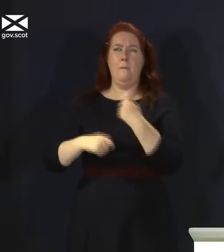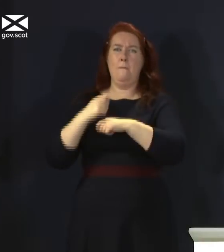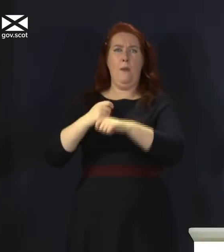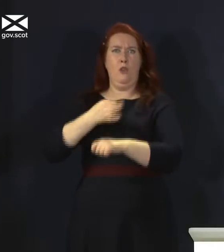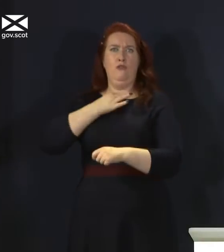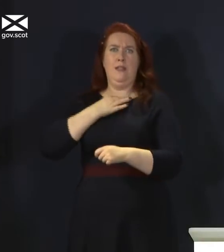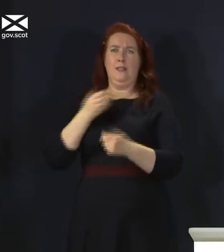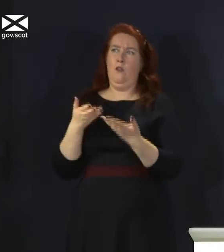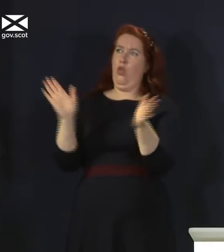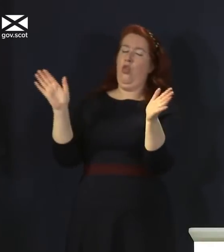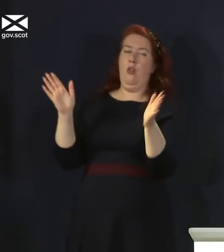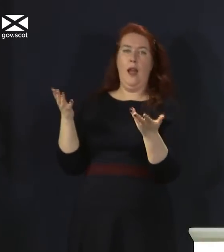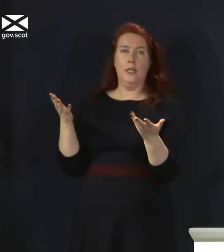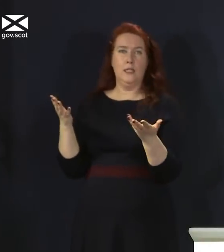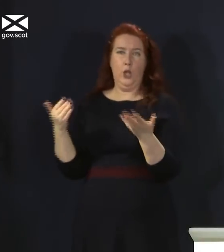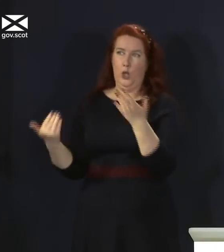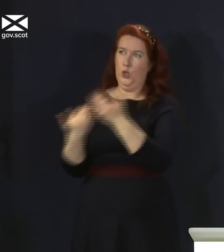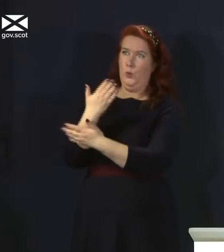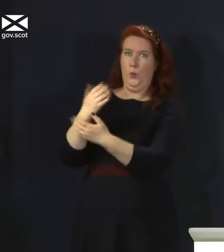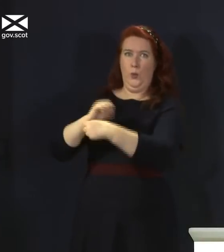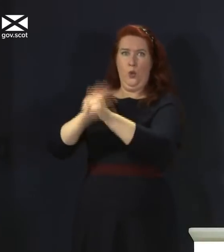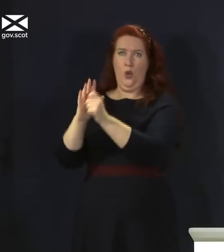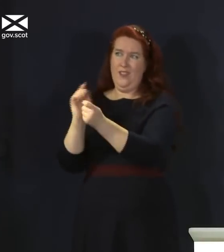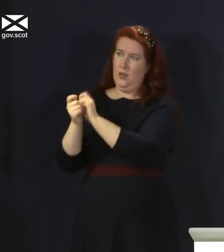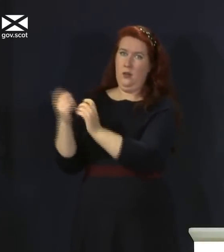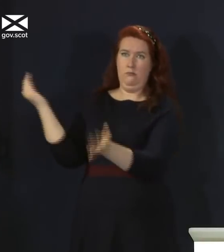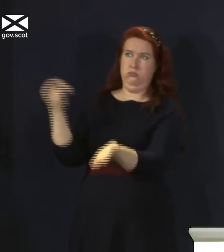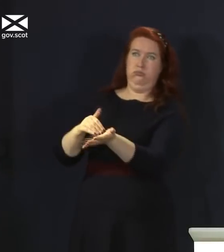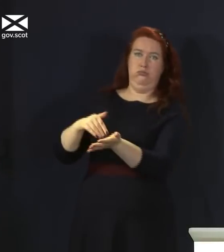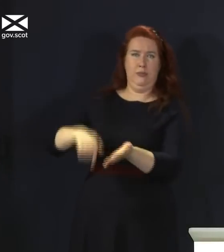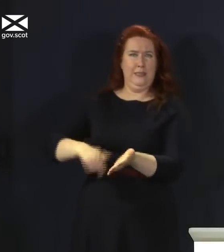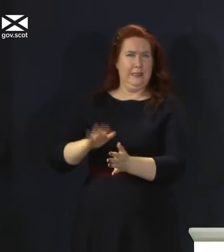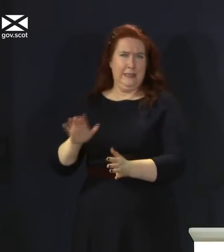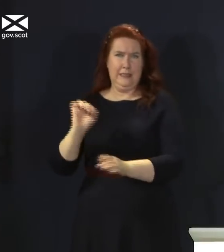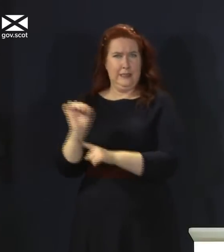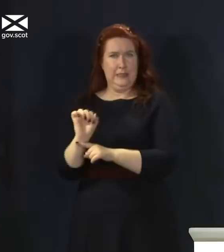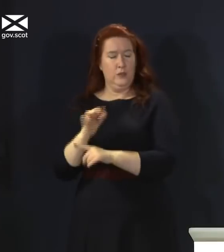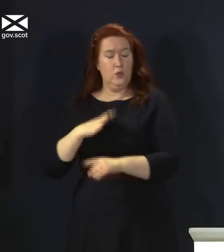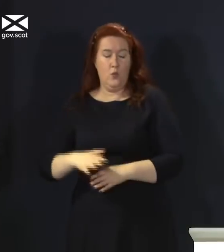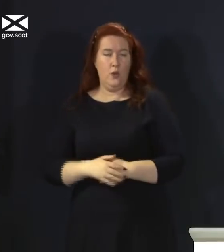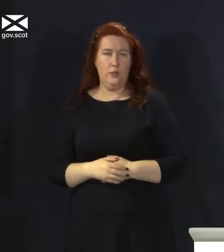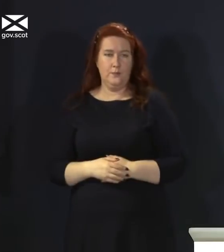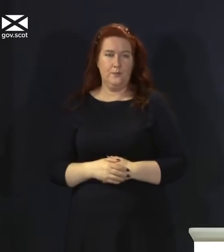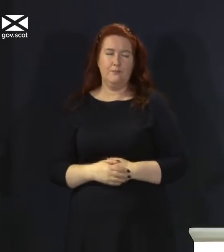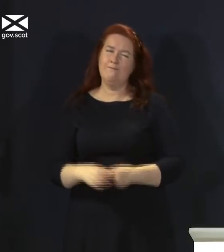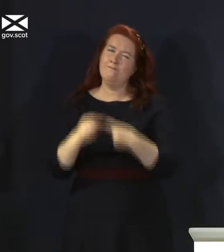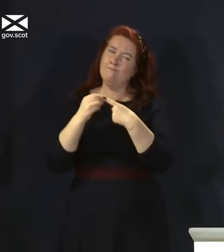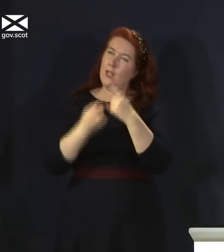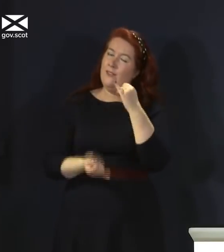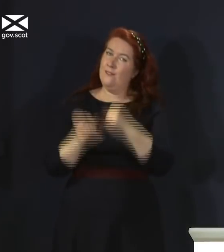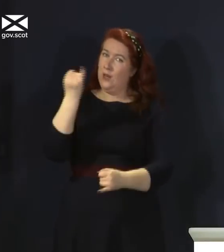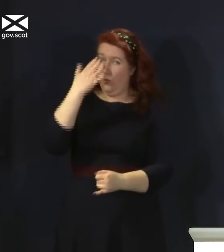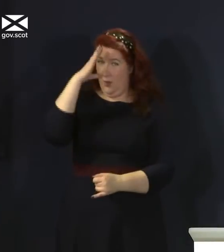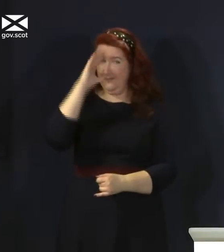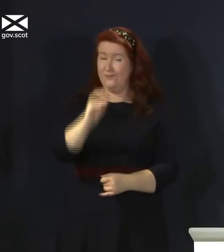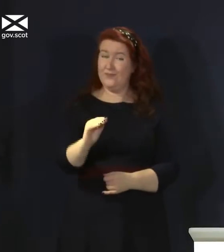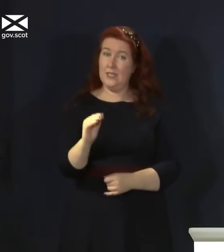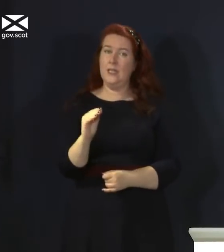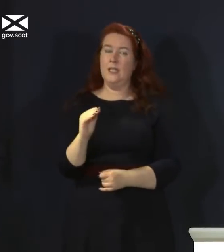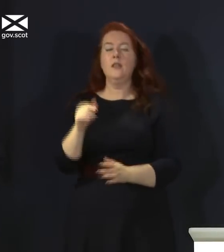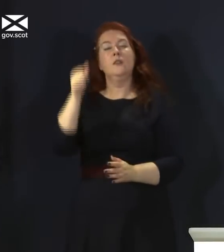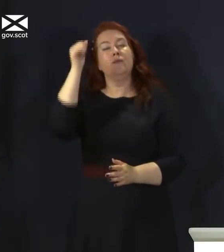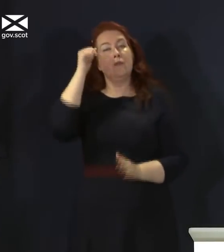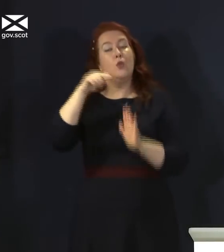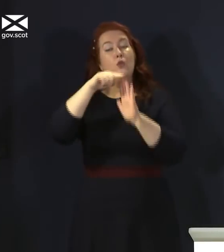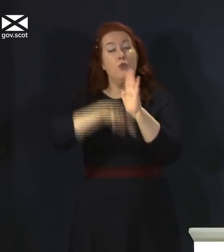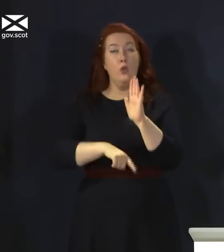new variants to enter the country too easily. And for that reason, I want to stress one final point very strongly. Even though the